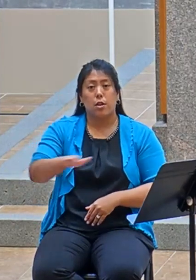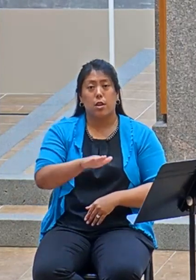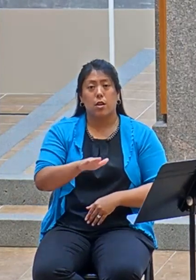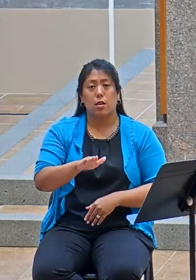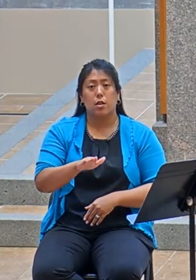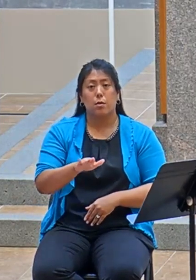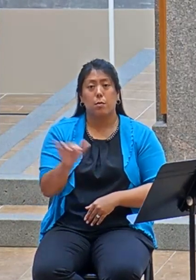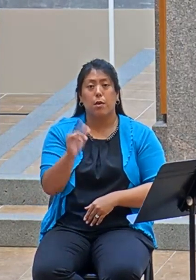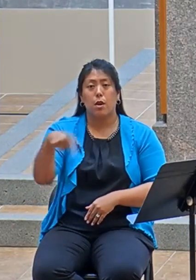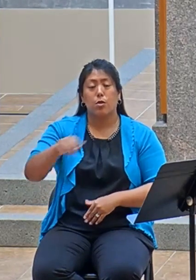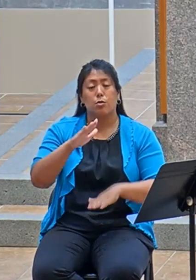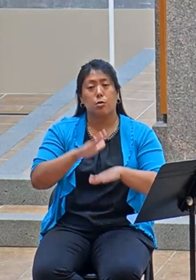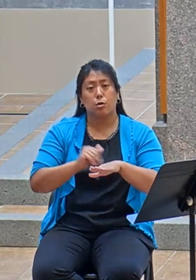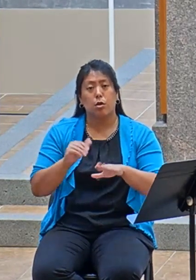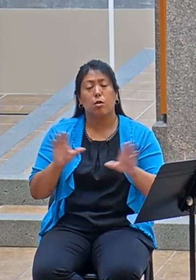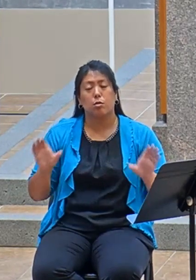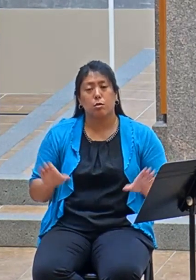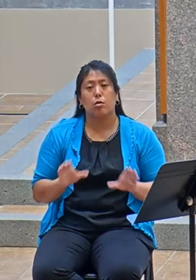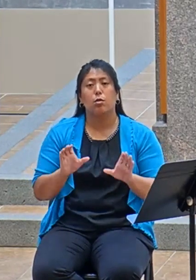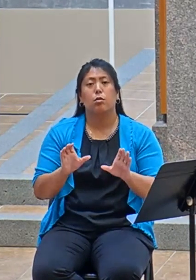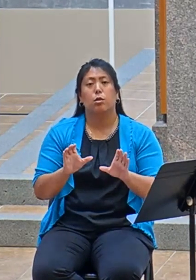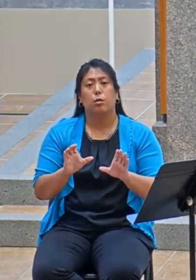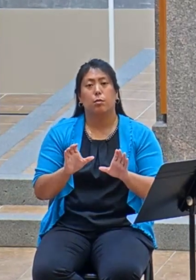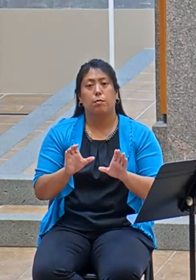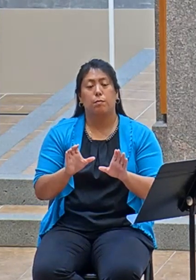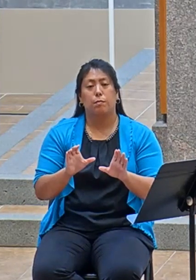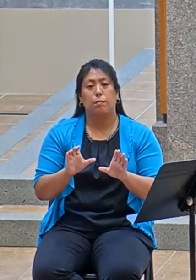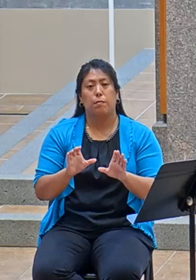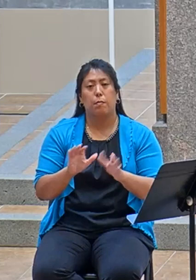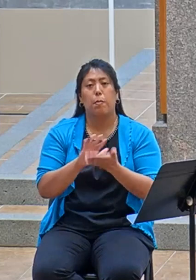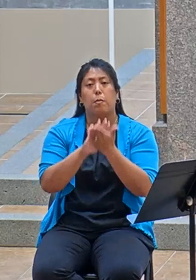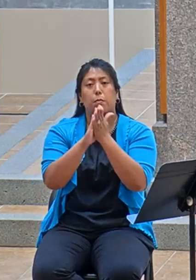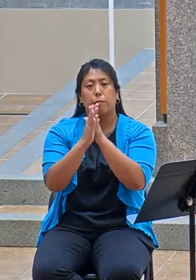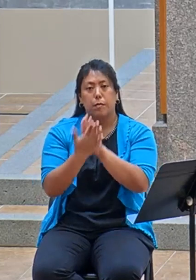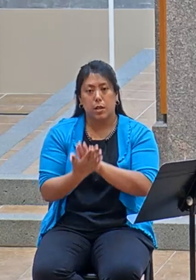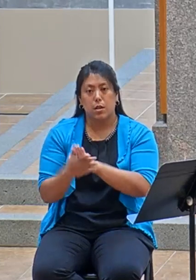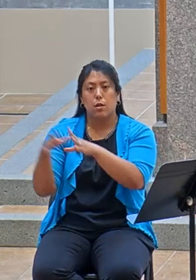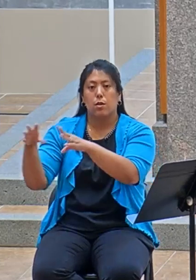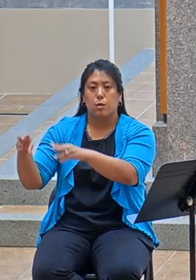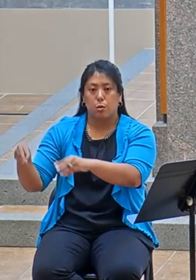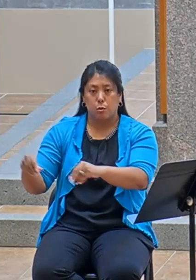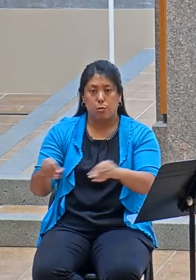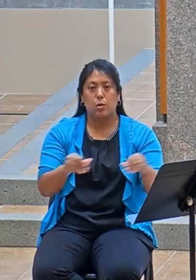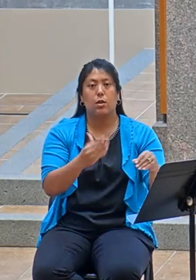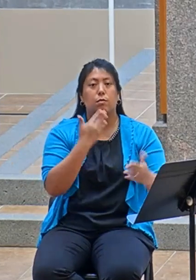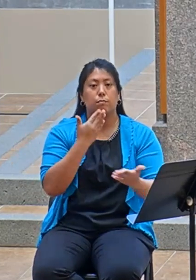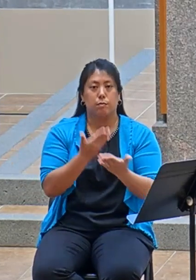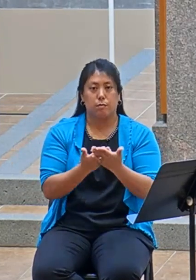called to do so. Be wheat